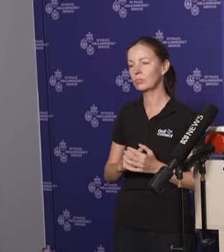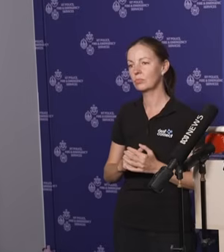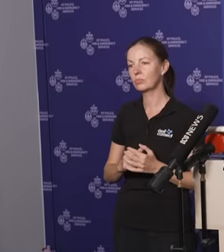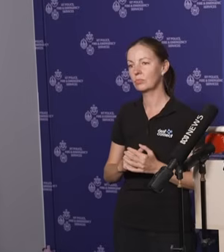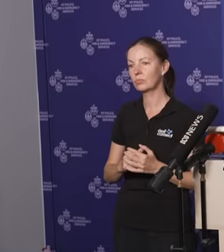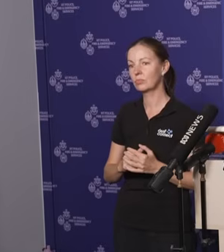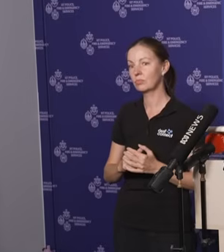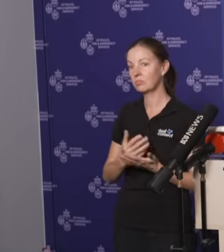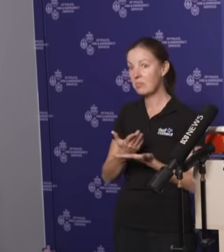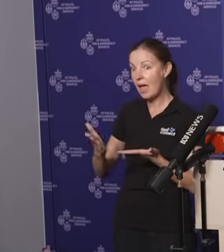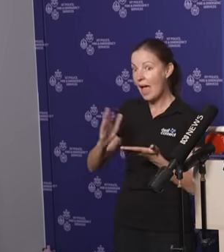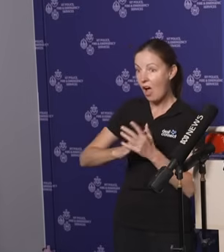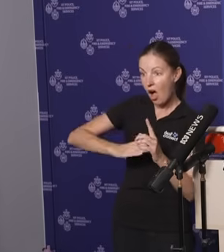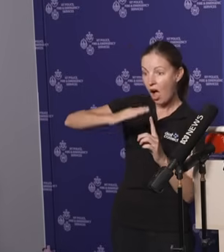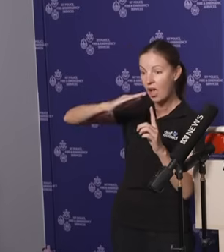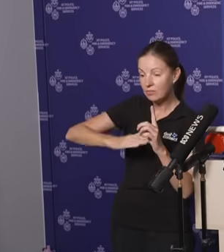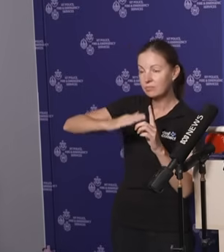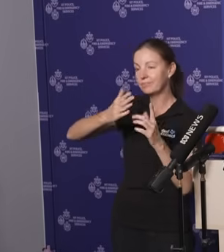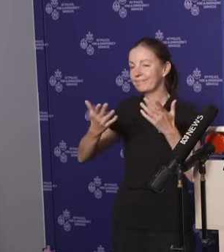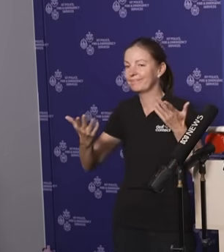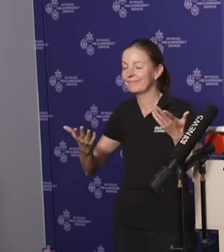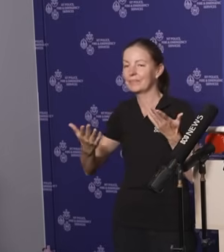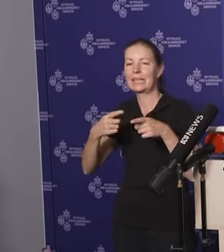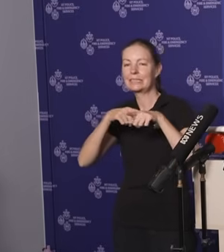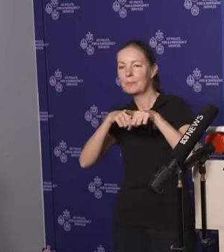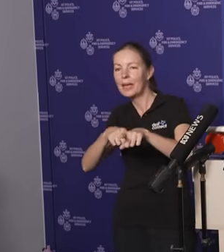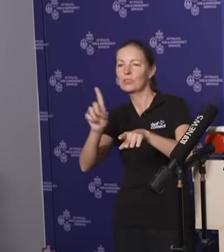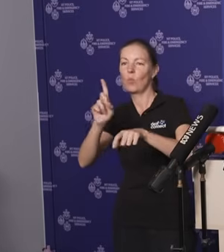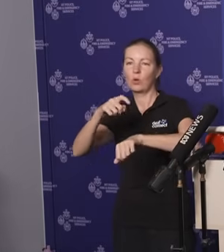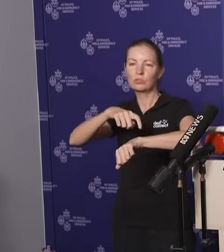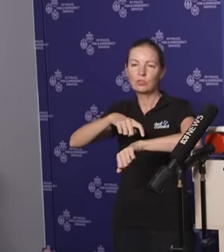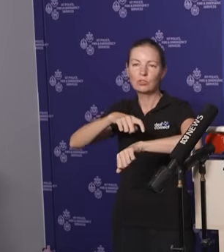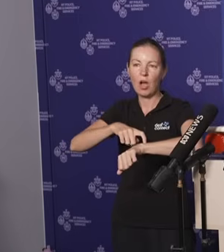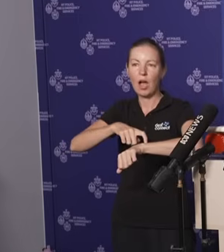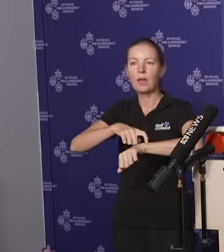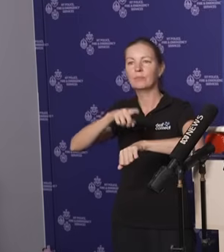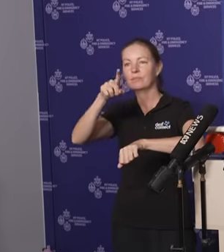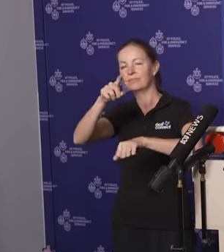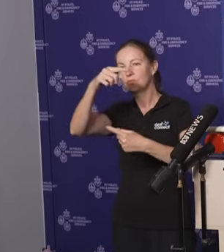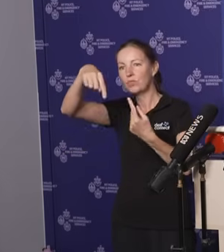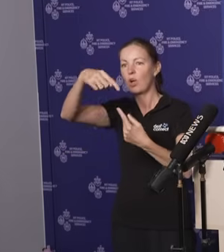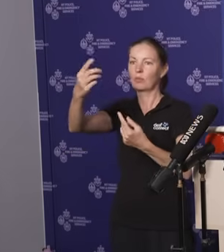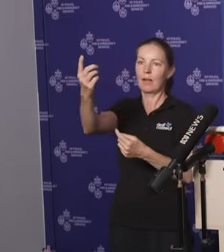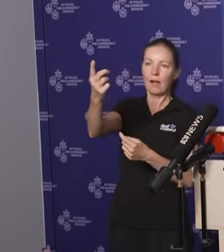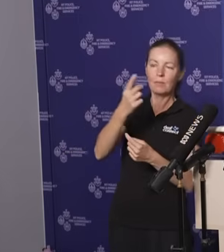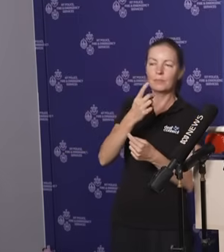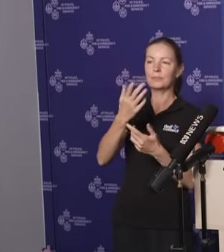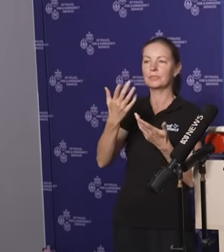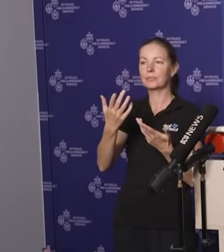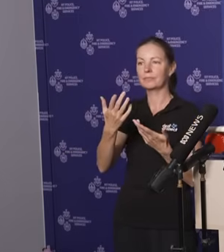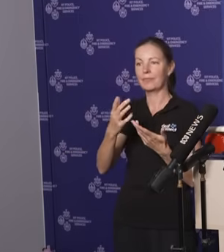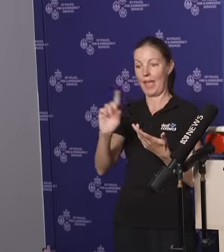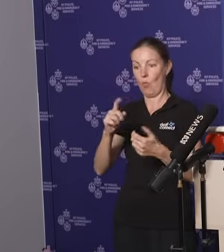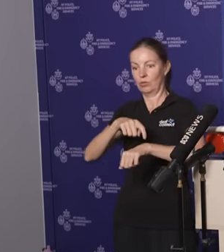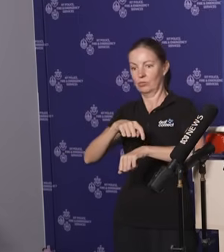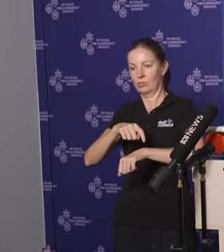How high that is will depend on the timing of the coastal crossing and the tide height